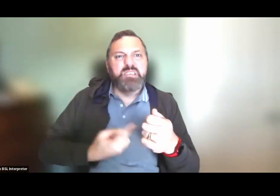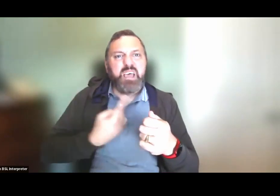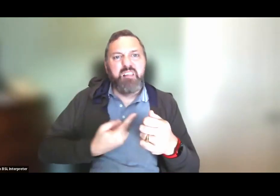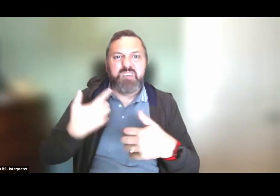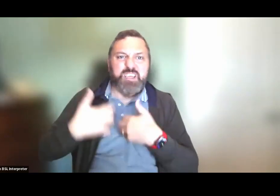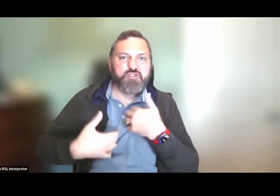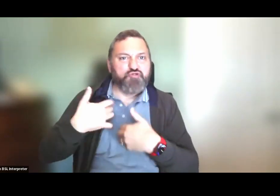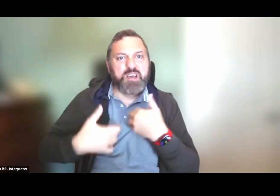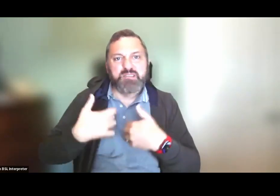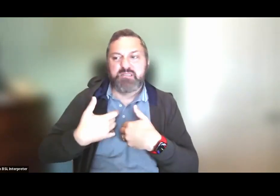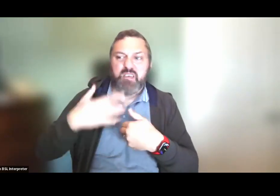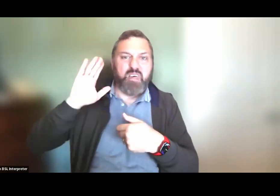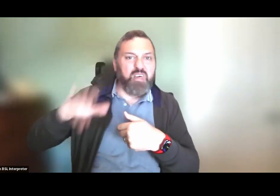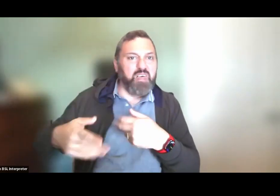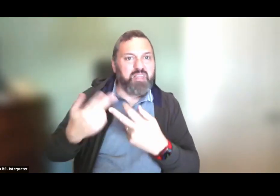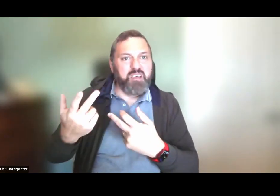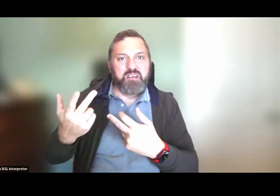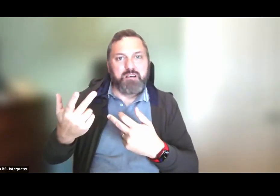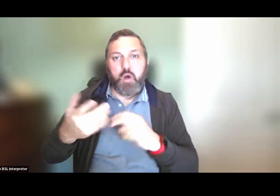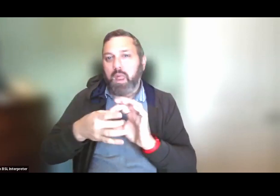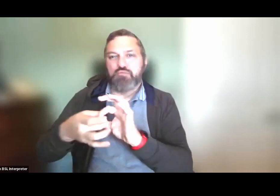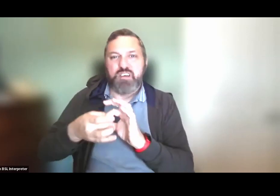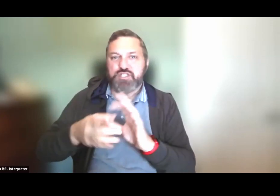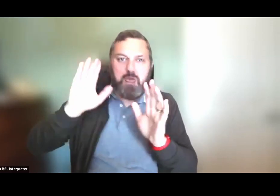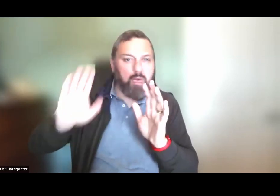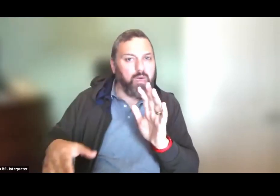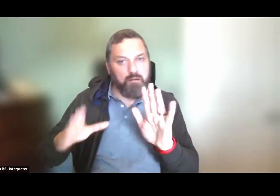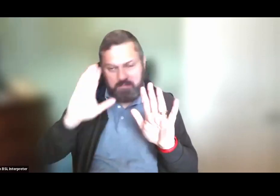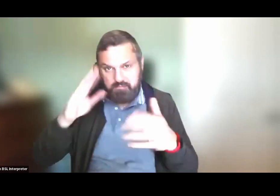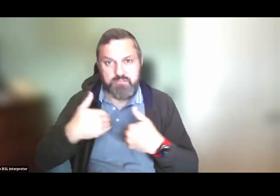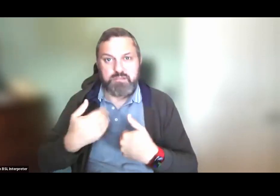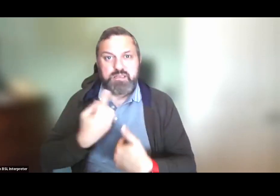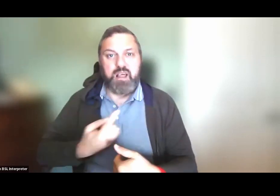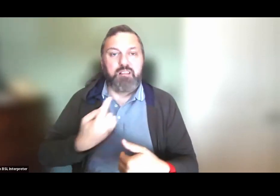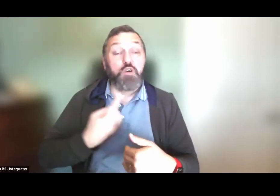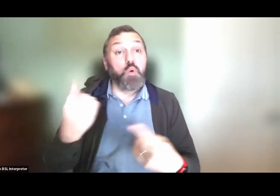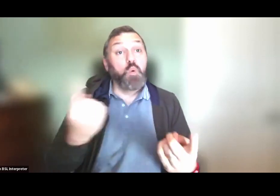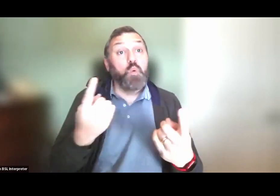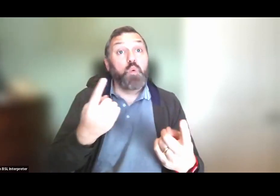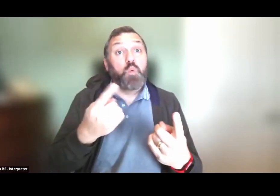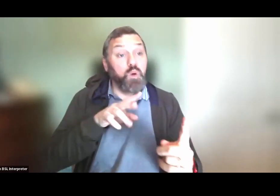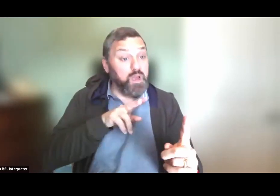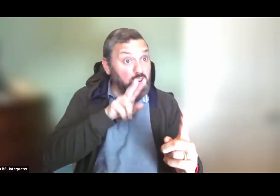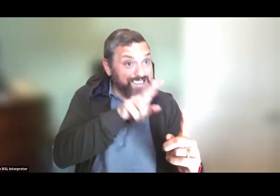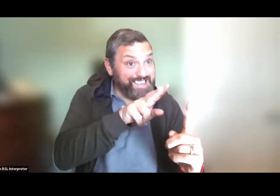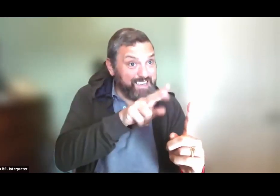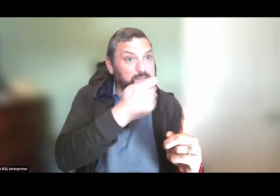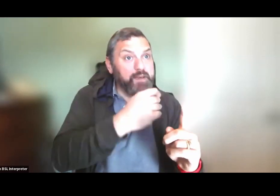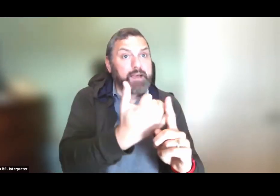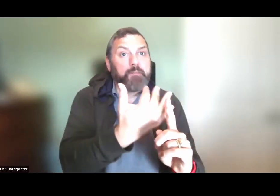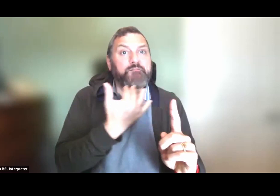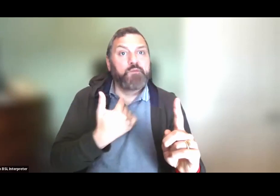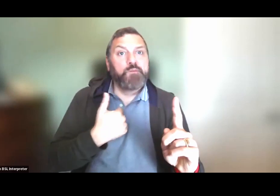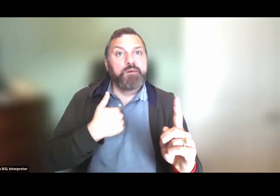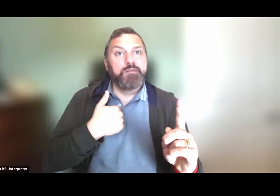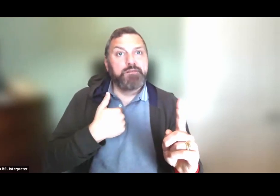over collaboration. So who we tell ourselves we are shapes who we become. We need a far richer